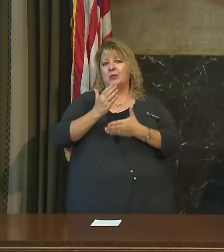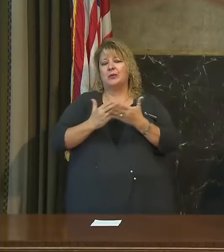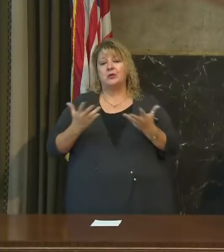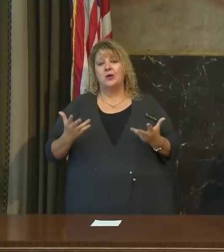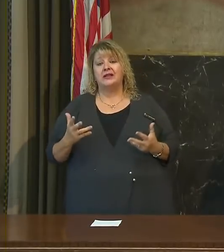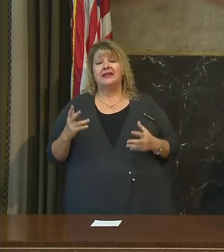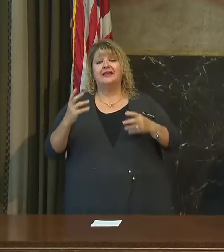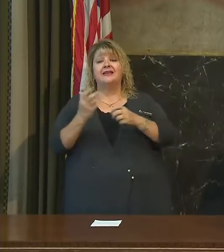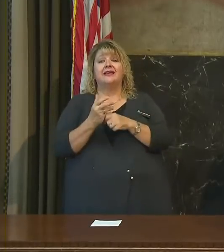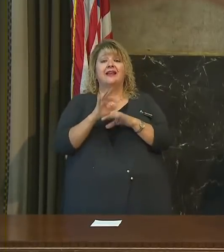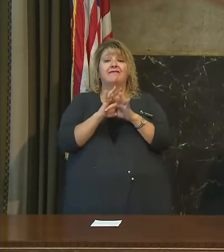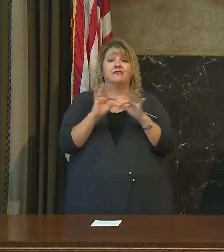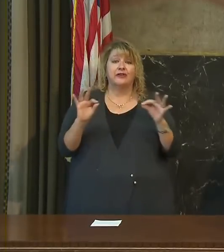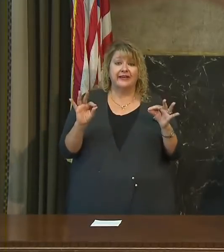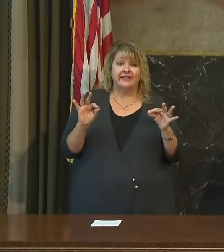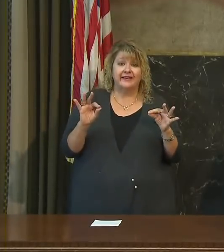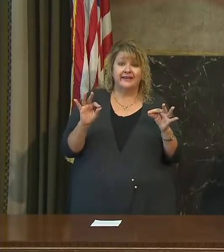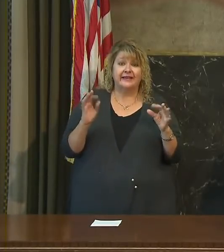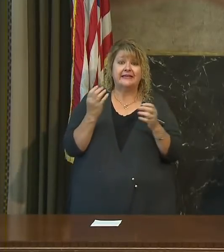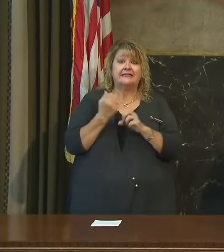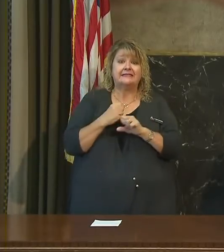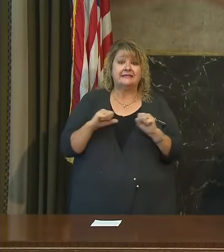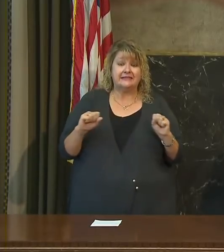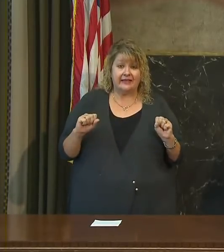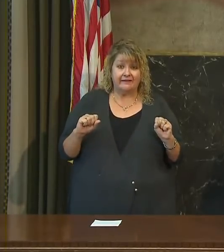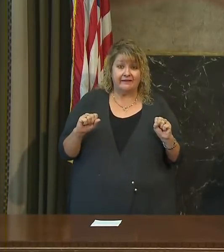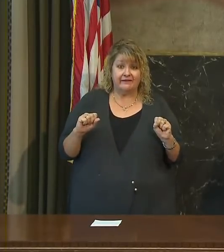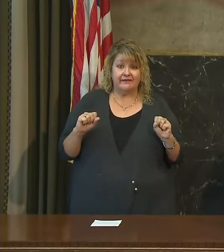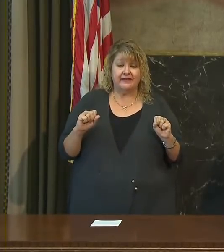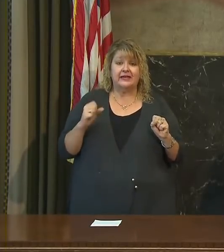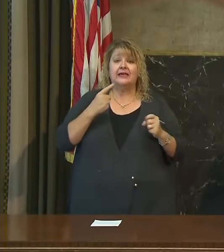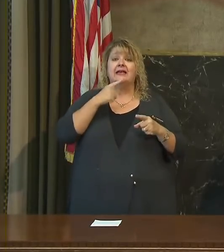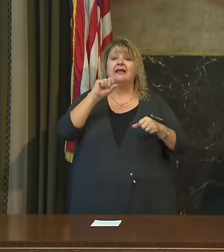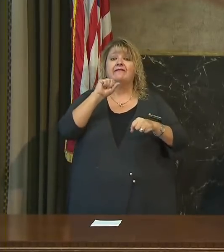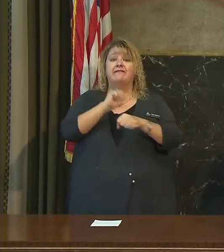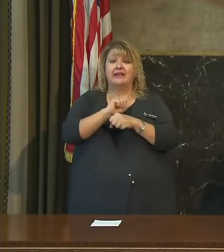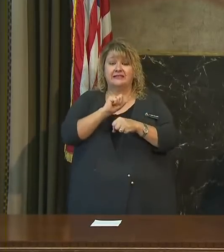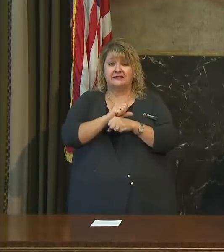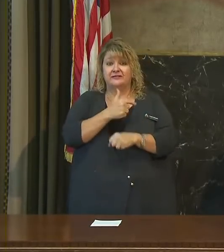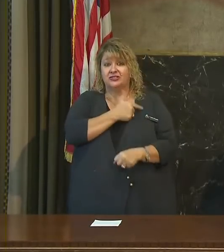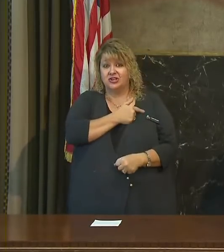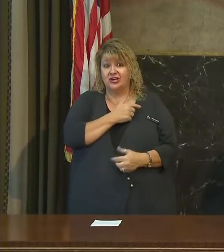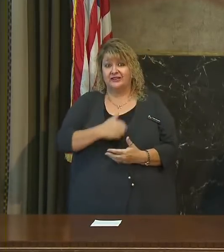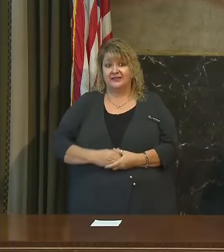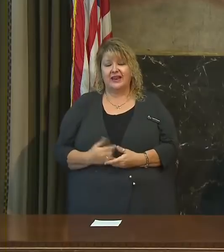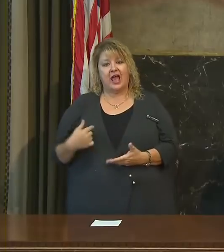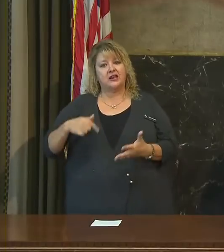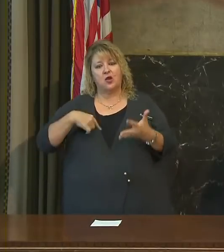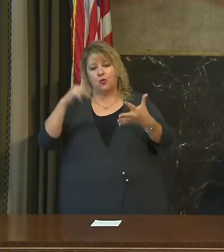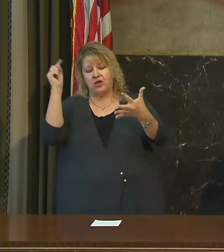safe, and effective shot in the arm. We have covered an awful lot today.